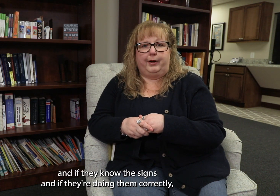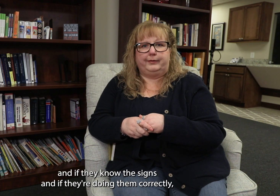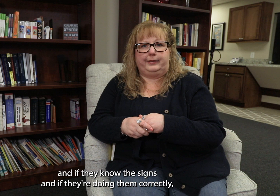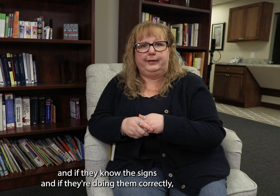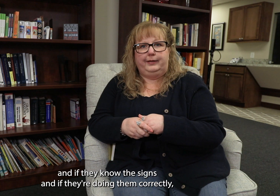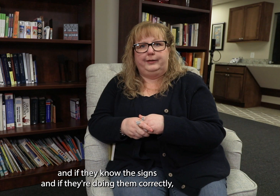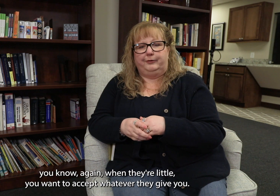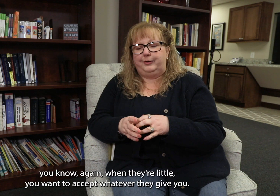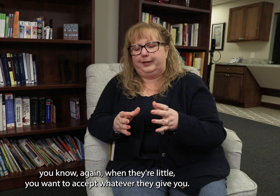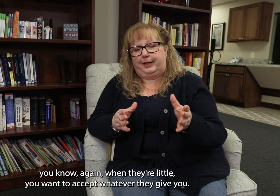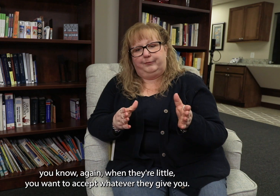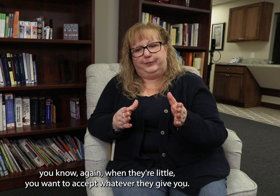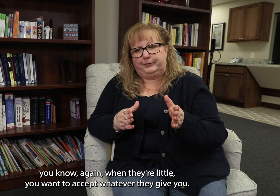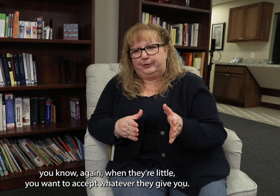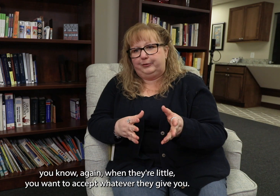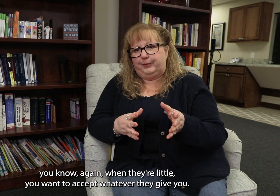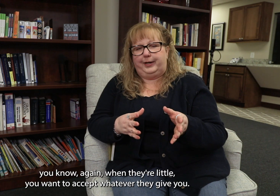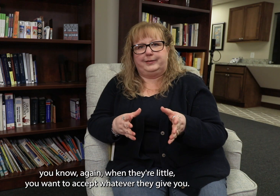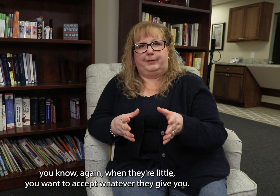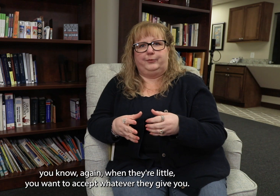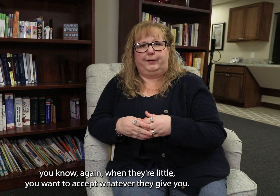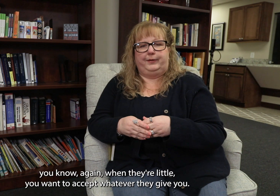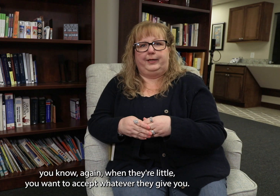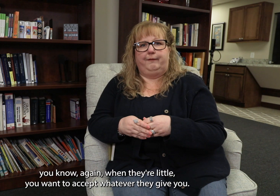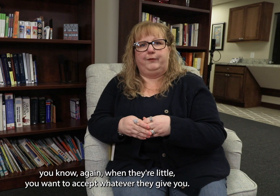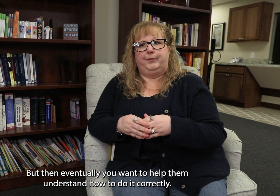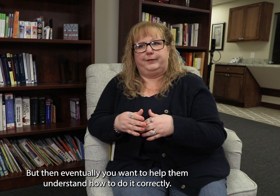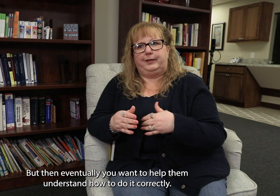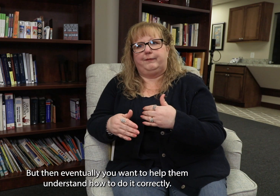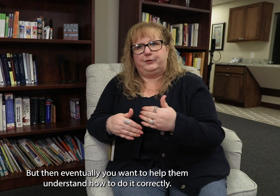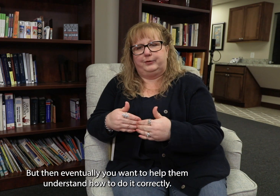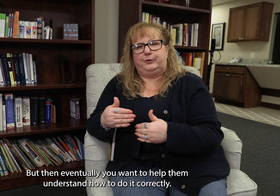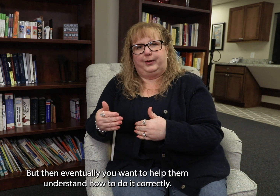correctly. You know, again, when they're little, you want to accept whatever they give you, but then eventually you want to